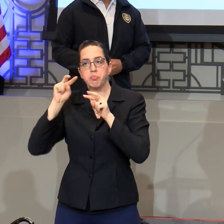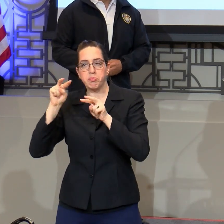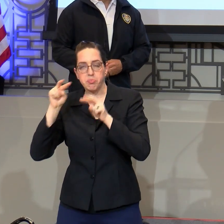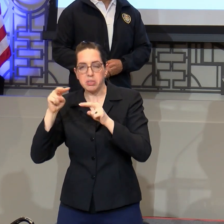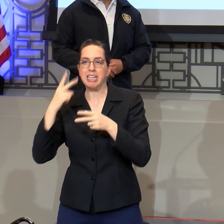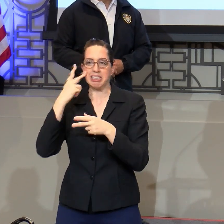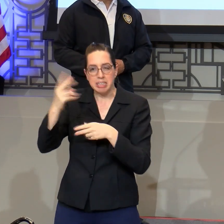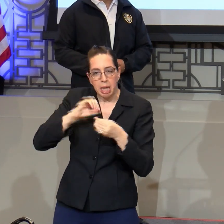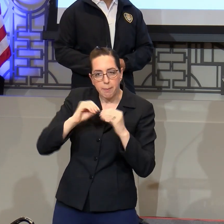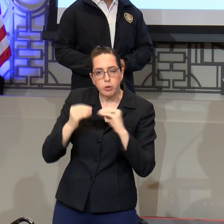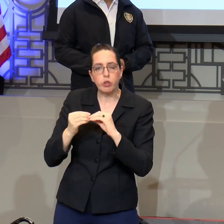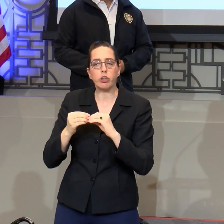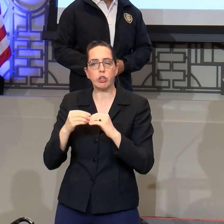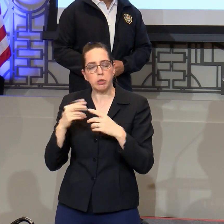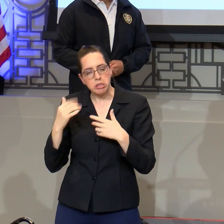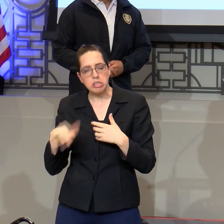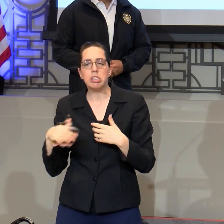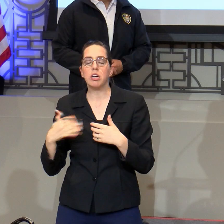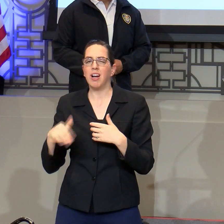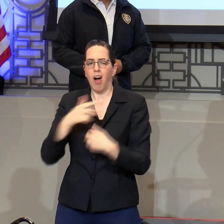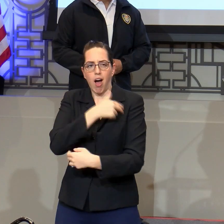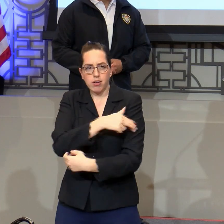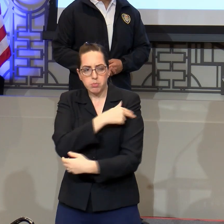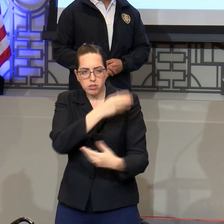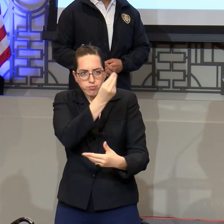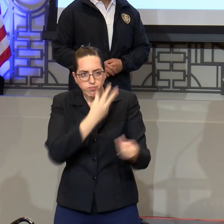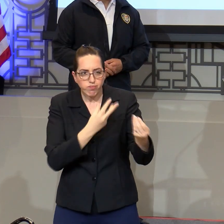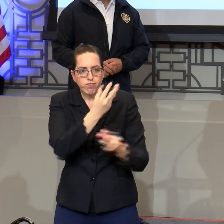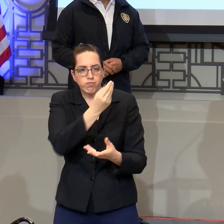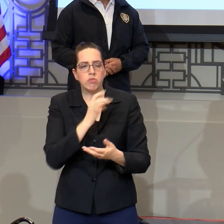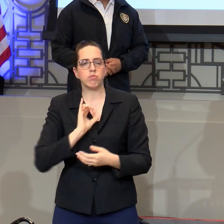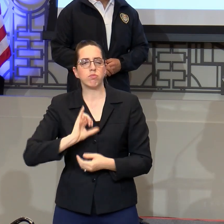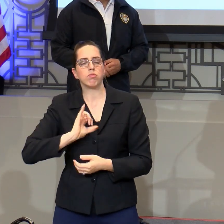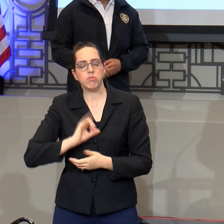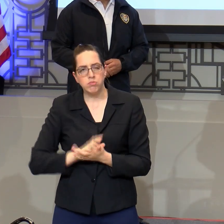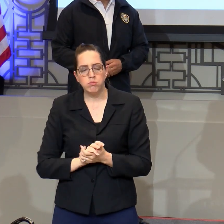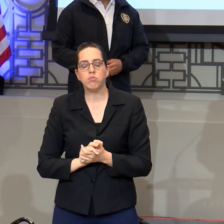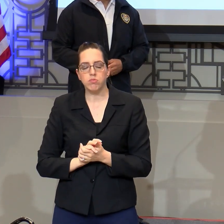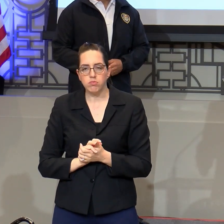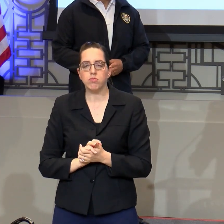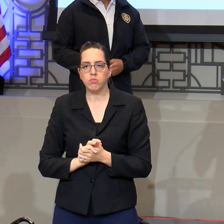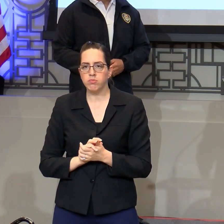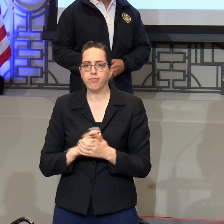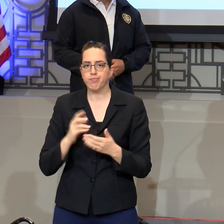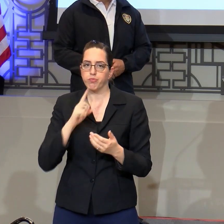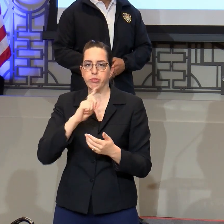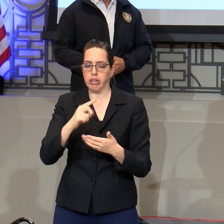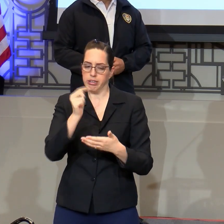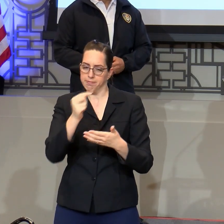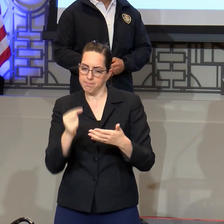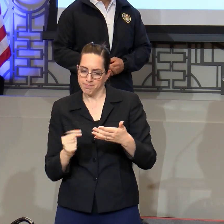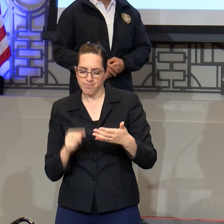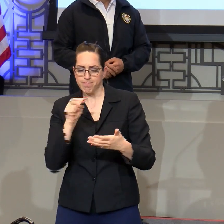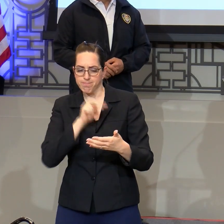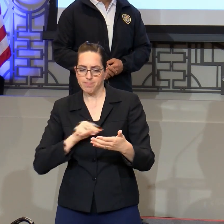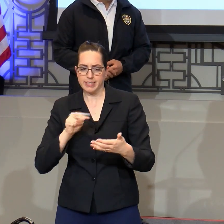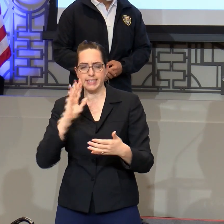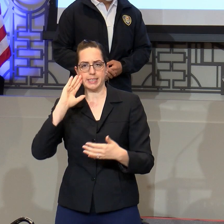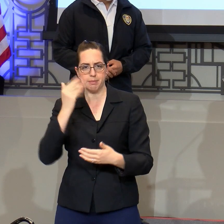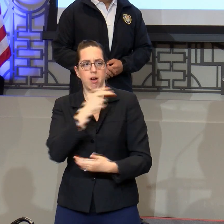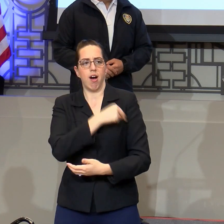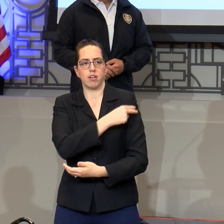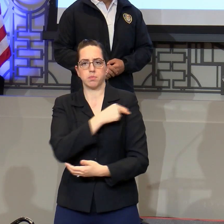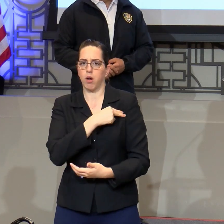daily reports coming from our hospitals, it is in every indication that the